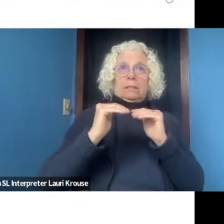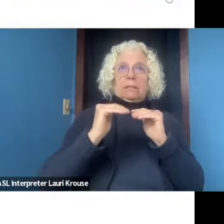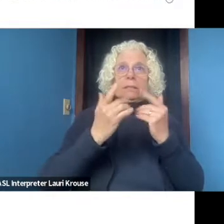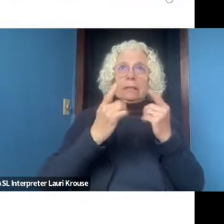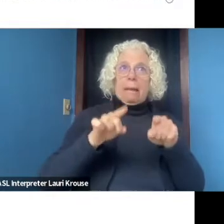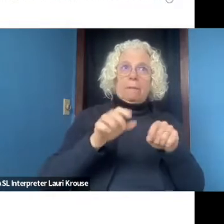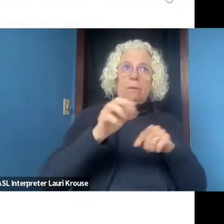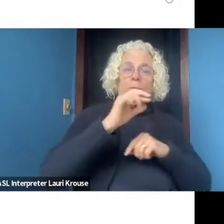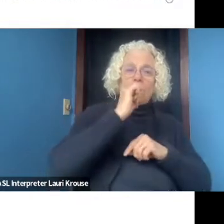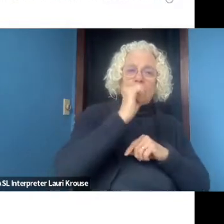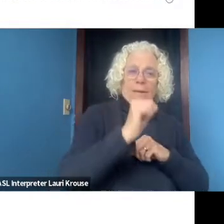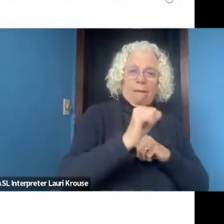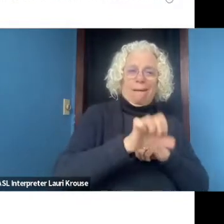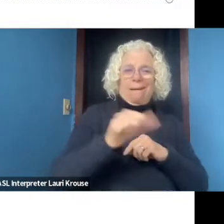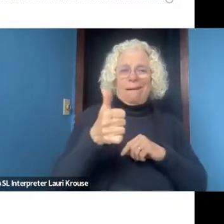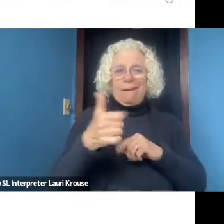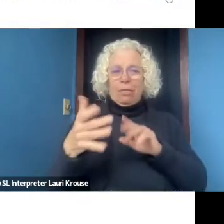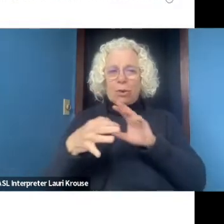So